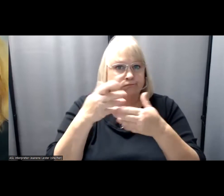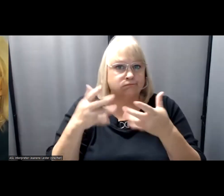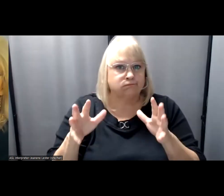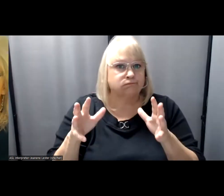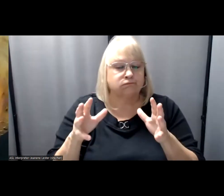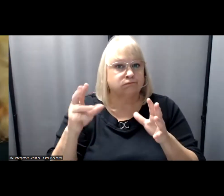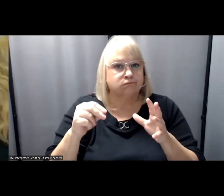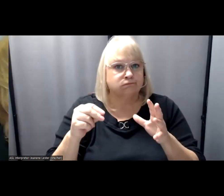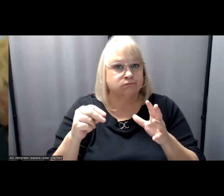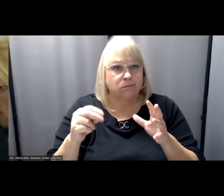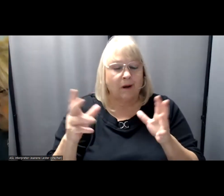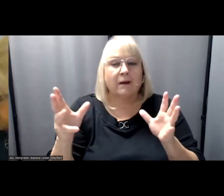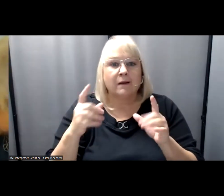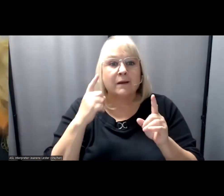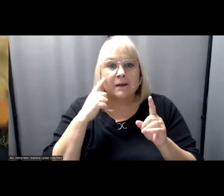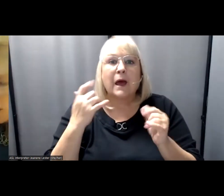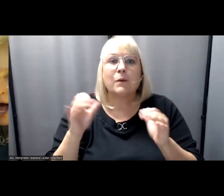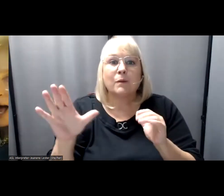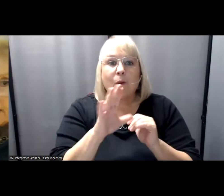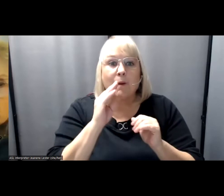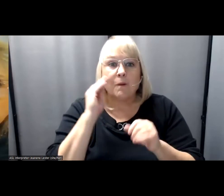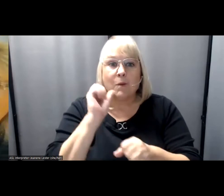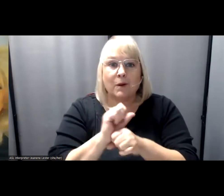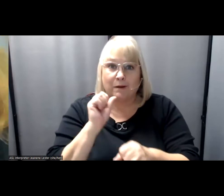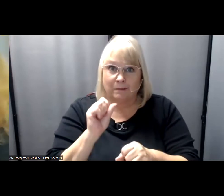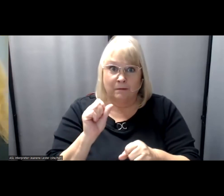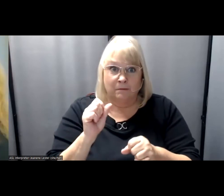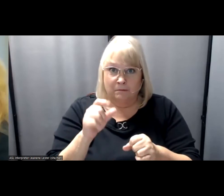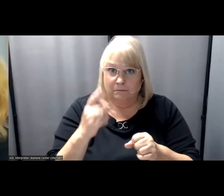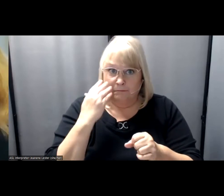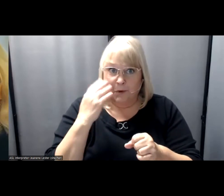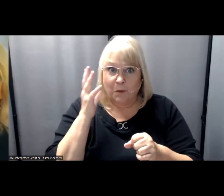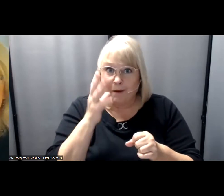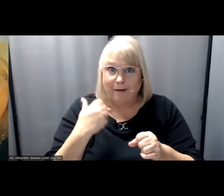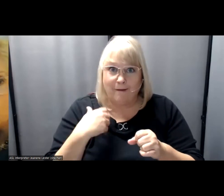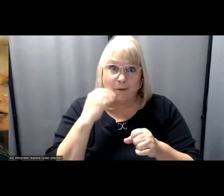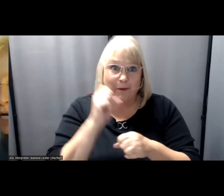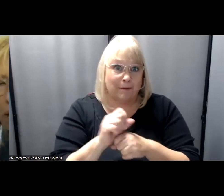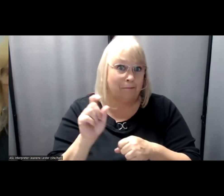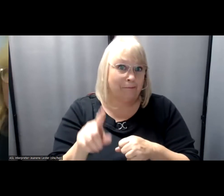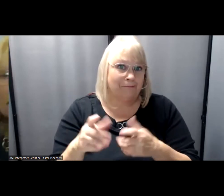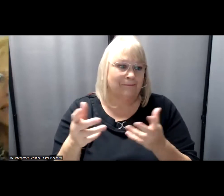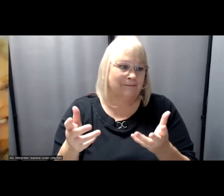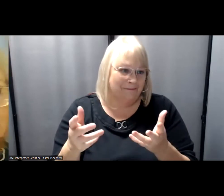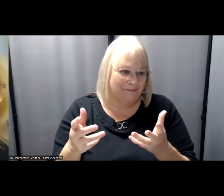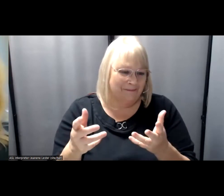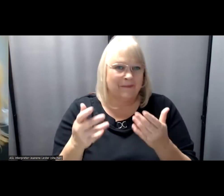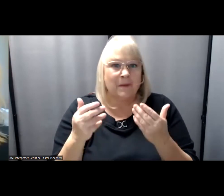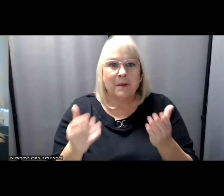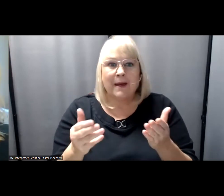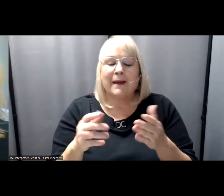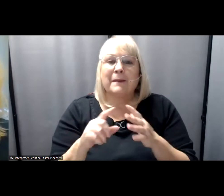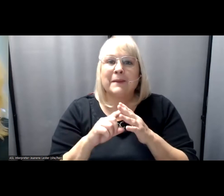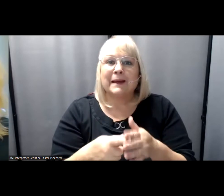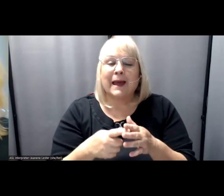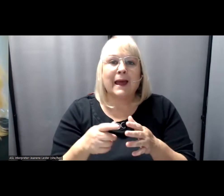Yeah, just a little bit though. Please go ahead. Begin, here's the homework, listening,